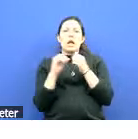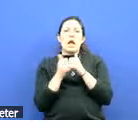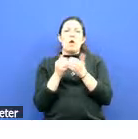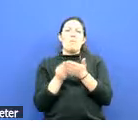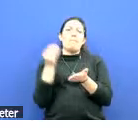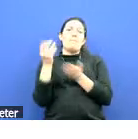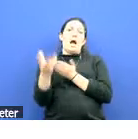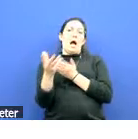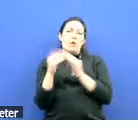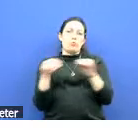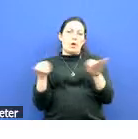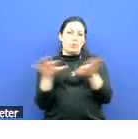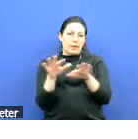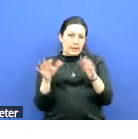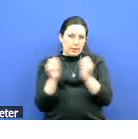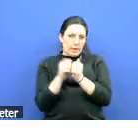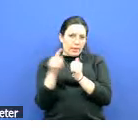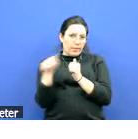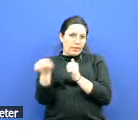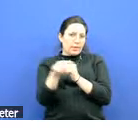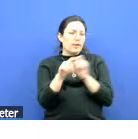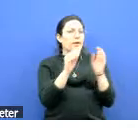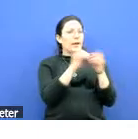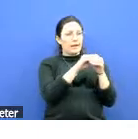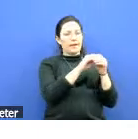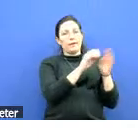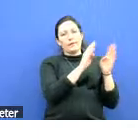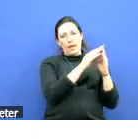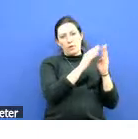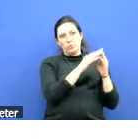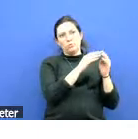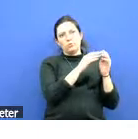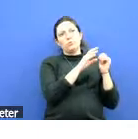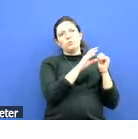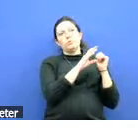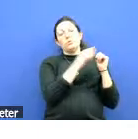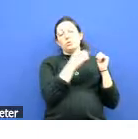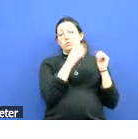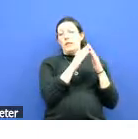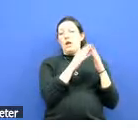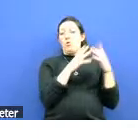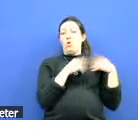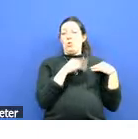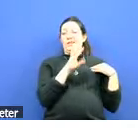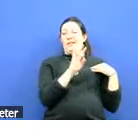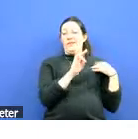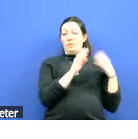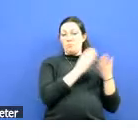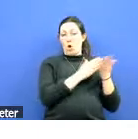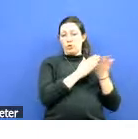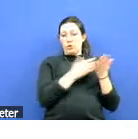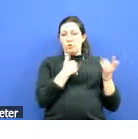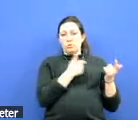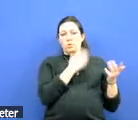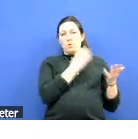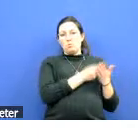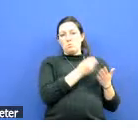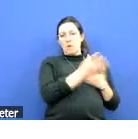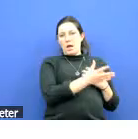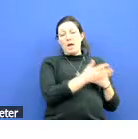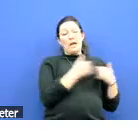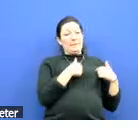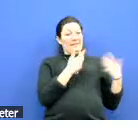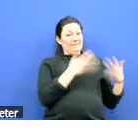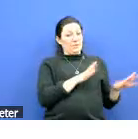owners, but more specifically here with the board for the town-owned, 7 town-owned parcels that we're proposing to get easements from. And then I'll hand it over to Kevin